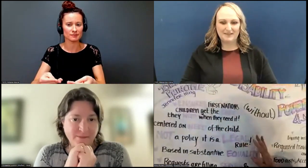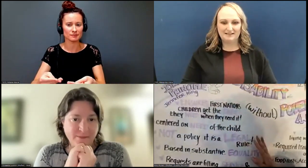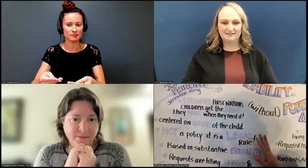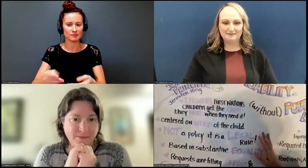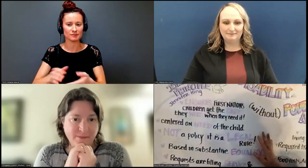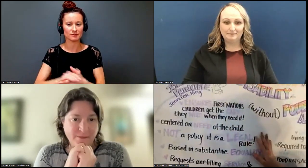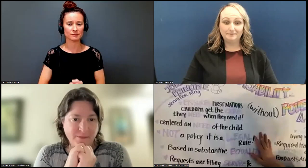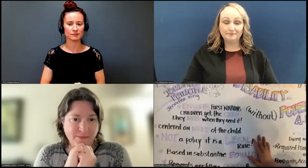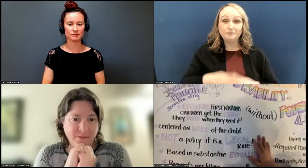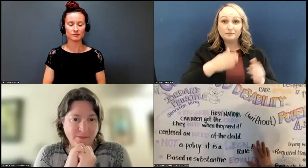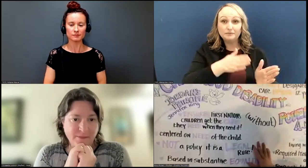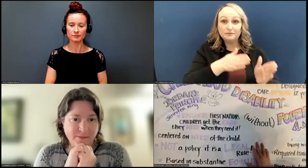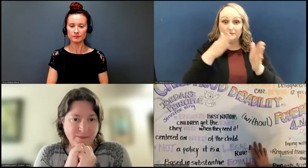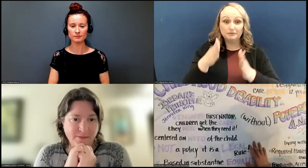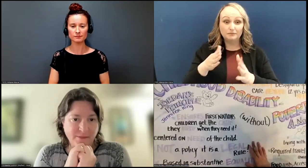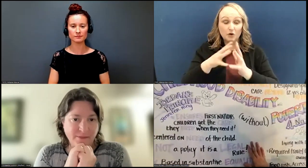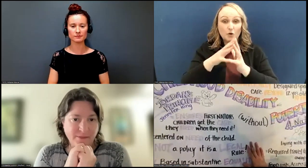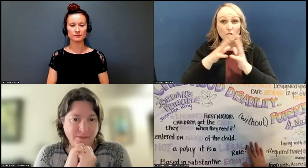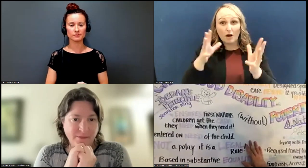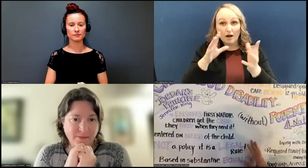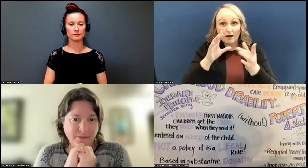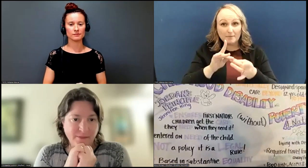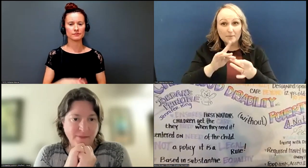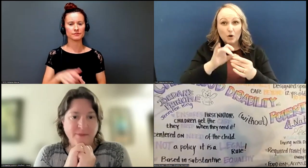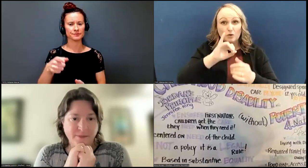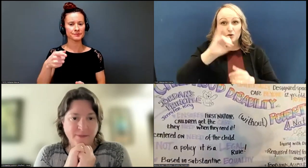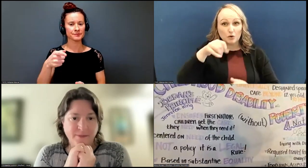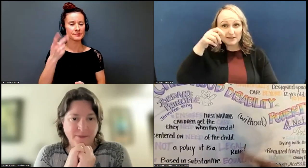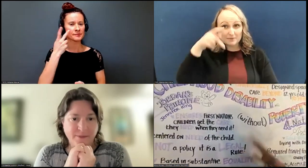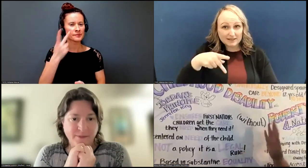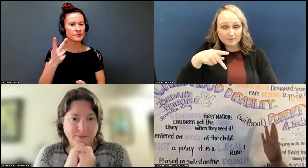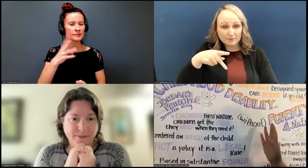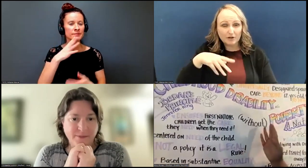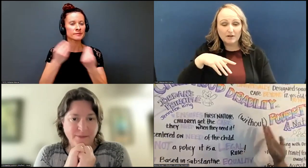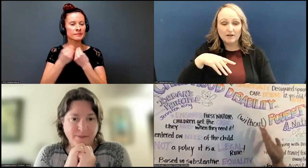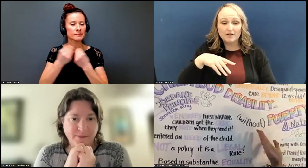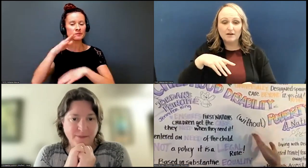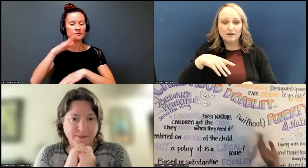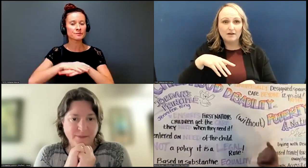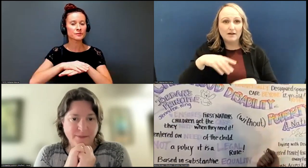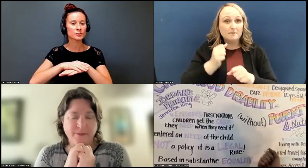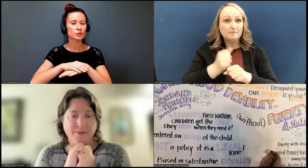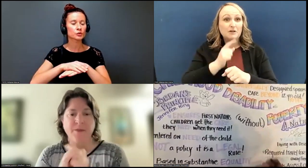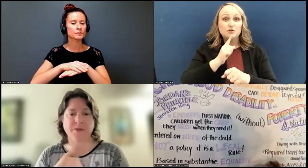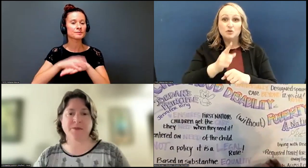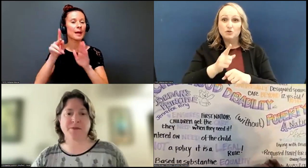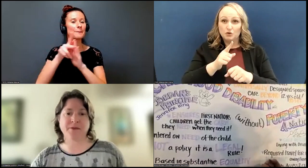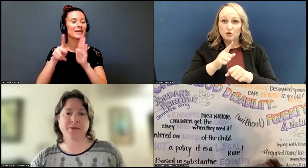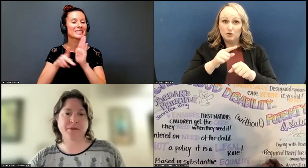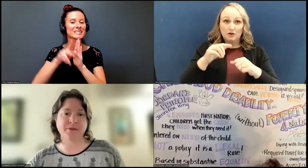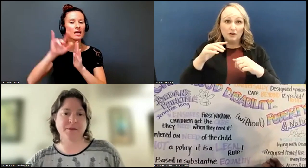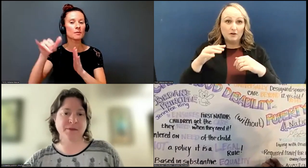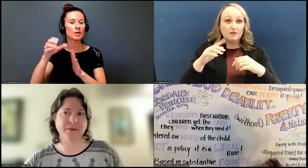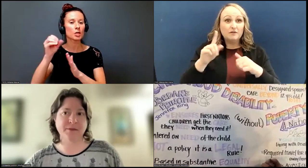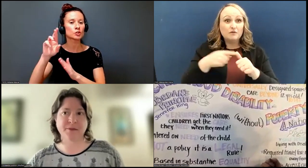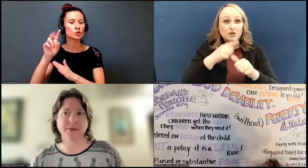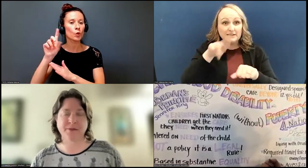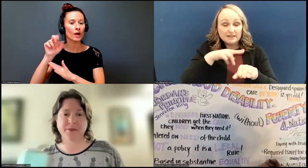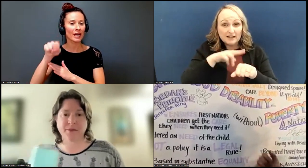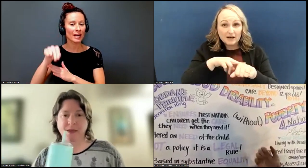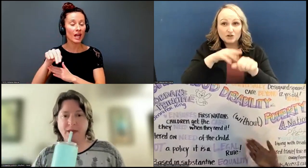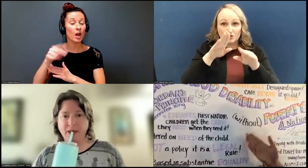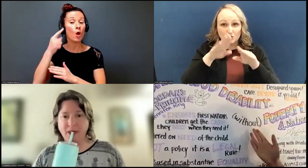to hear a lot about the Jordan's Principle as a way to ensure First Nations children get the care they need when they need